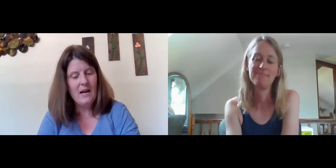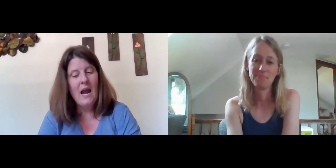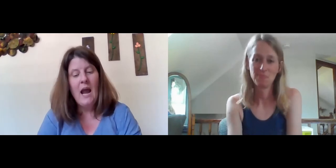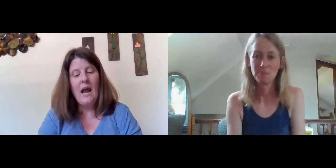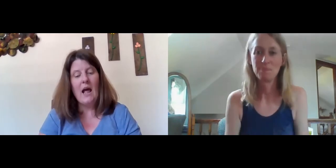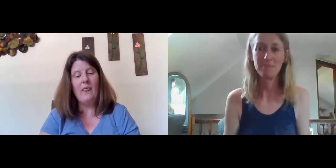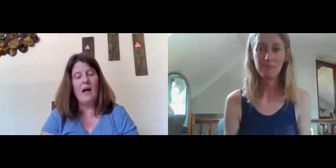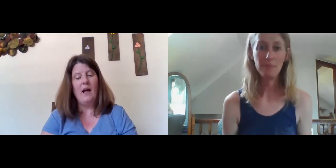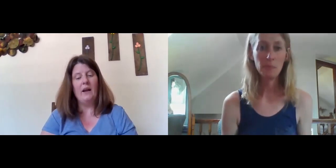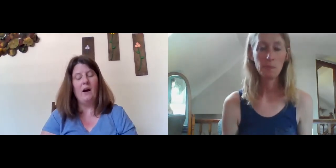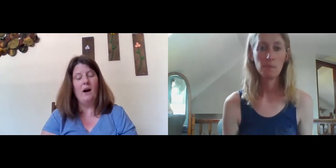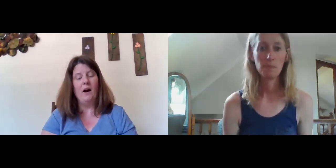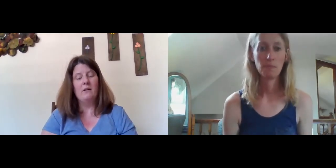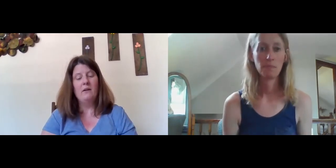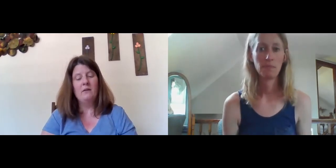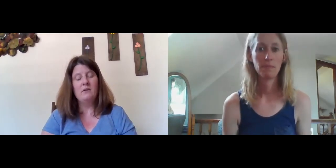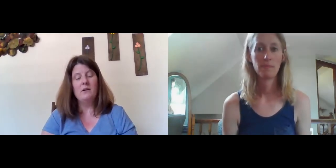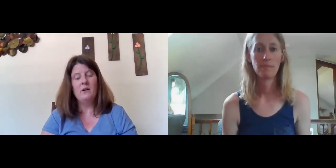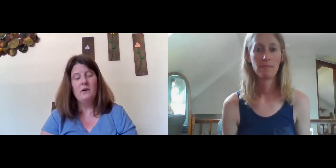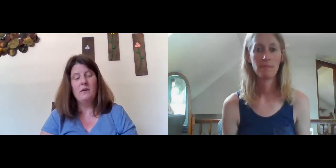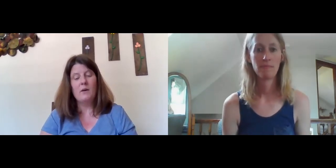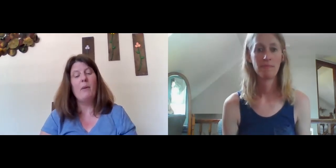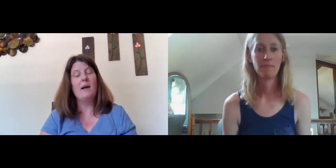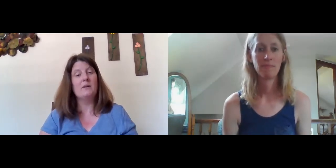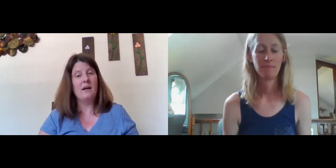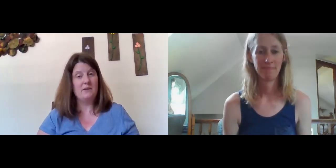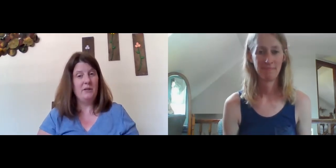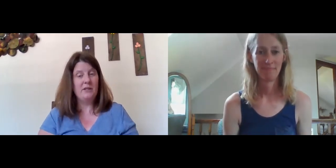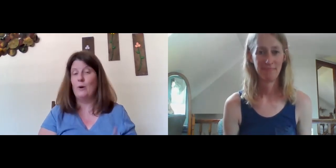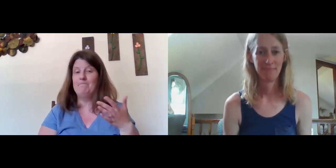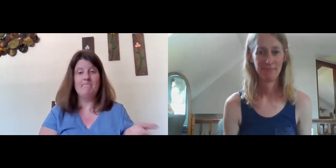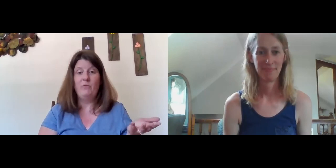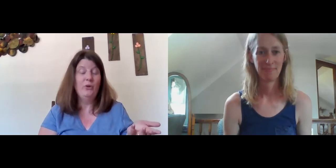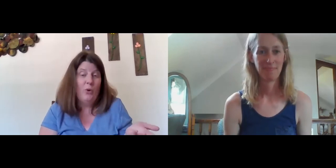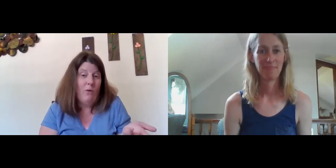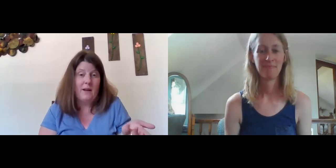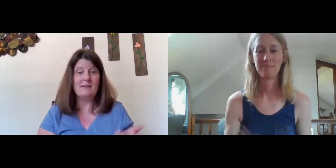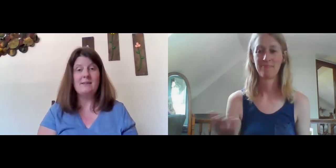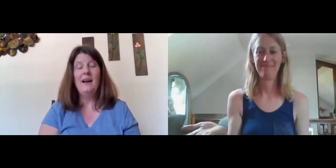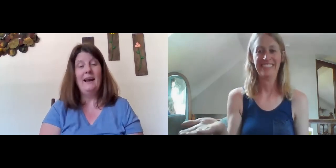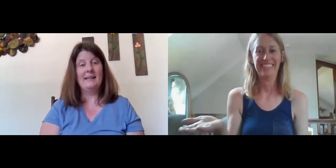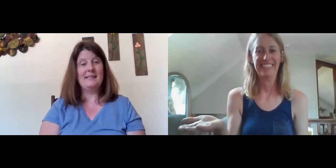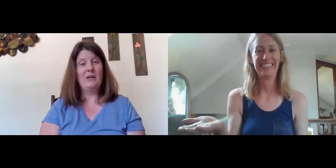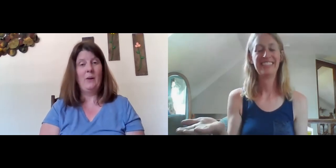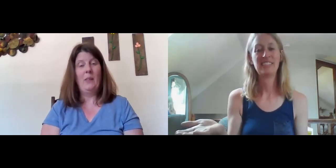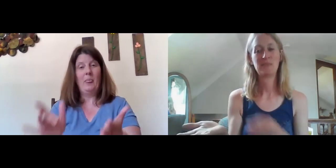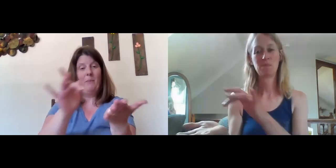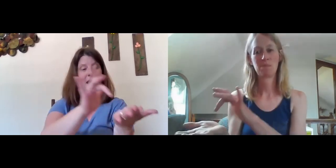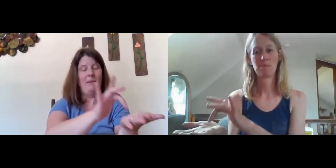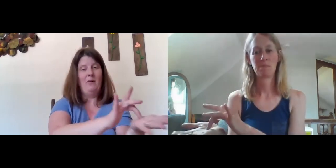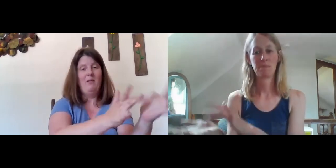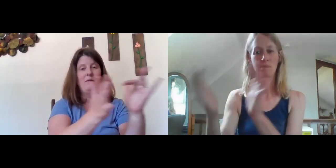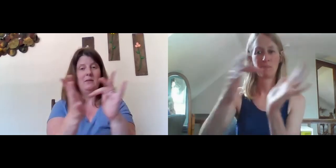Okay? And then the Bible tells me so. You know this. It's